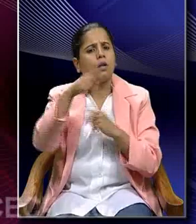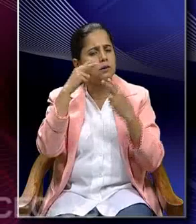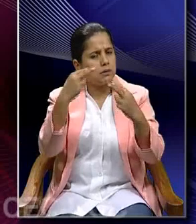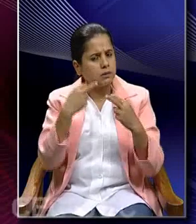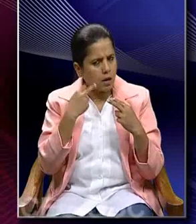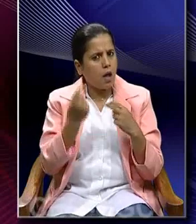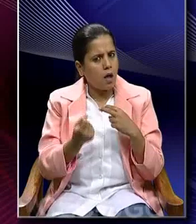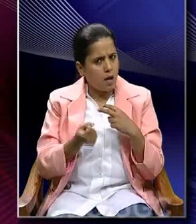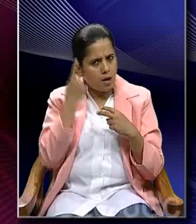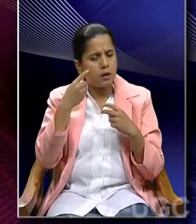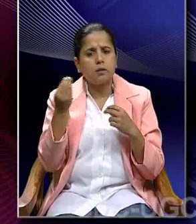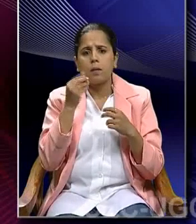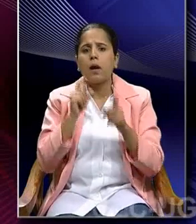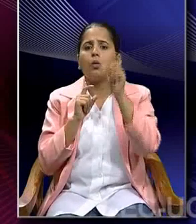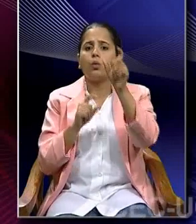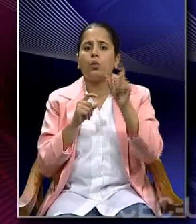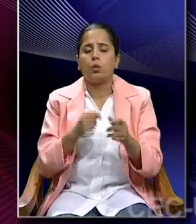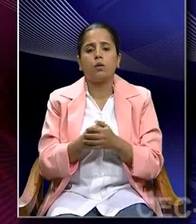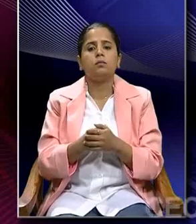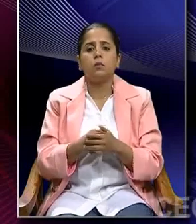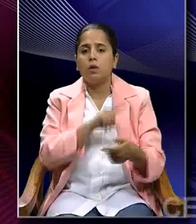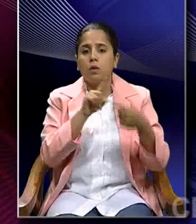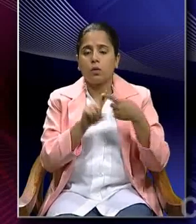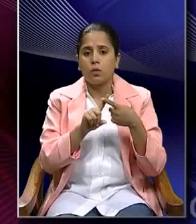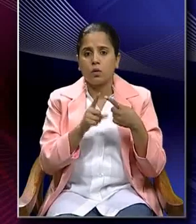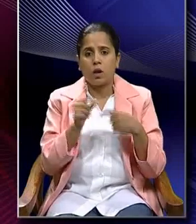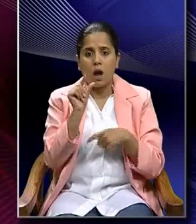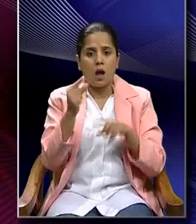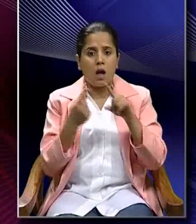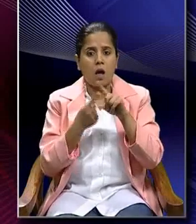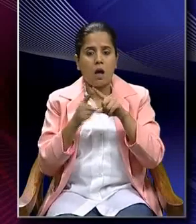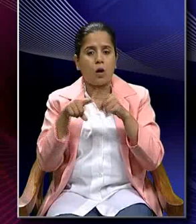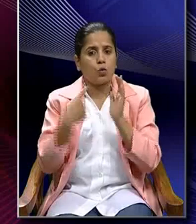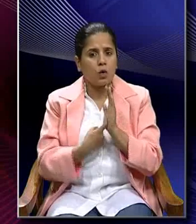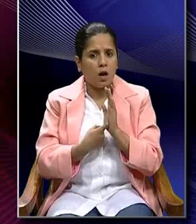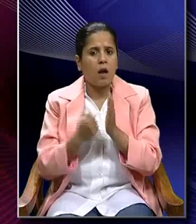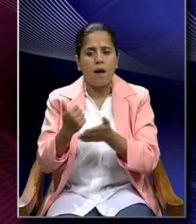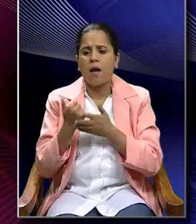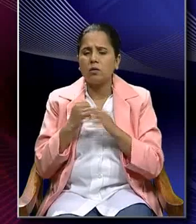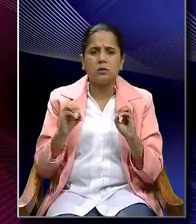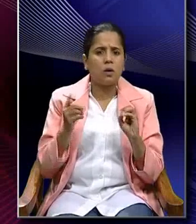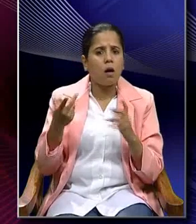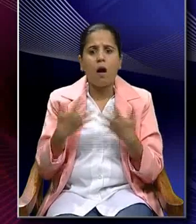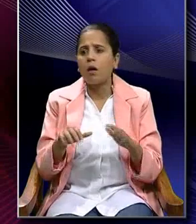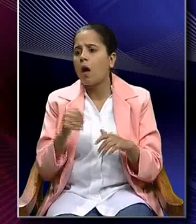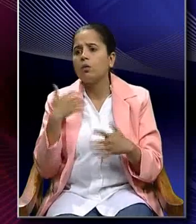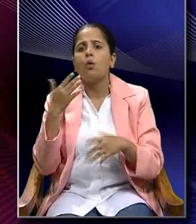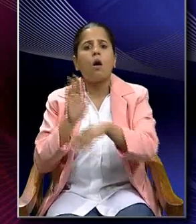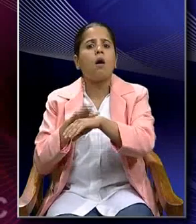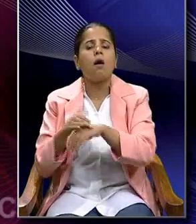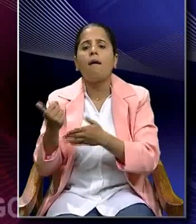attention to certain terms. One, you have utter helplessness. They have nowhere to go. They